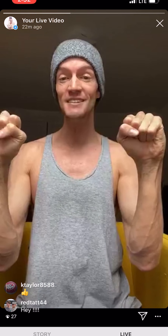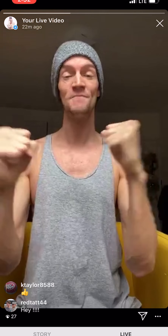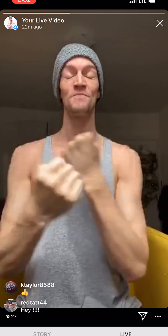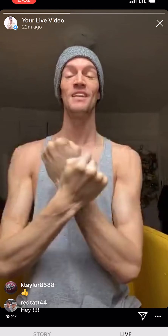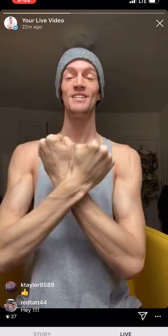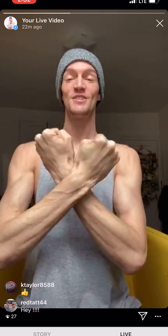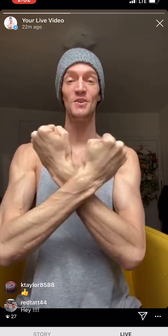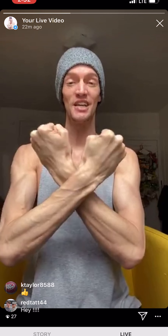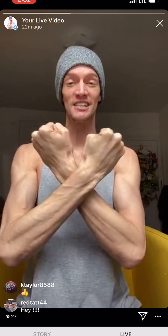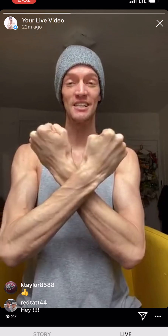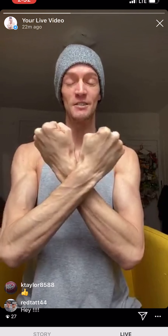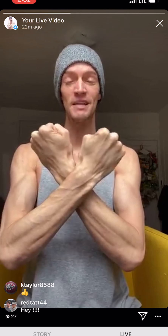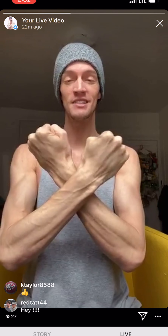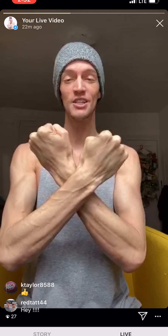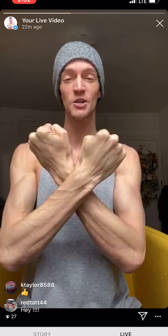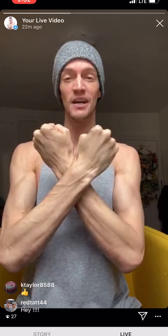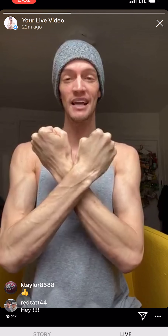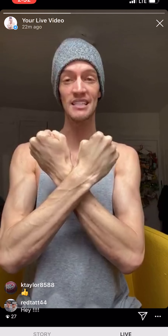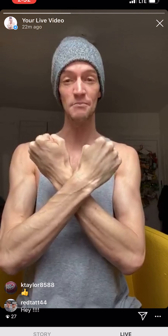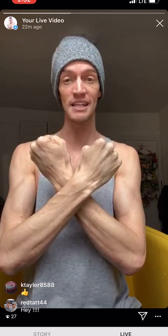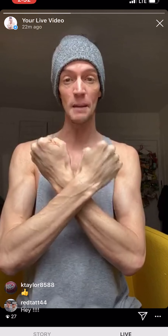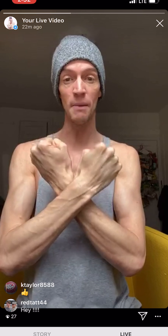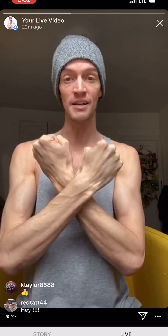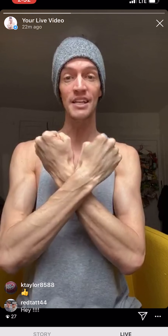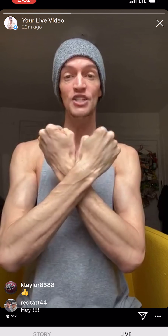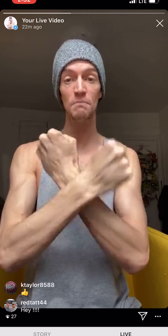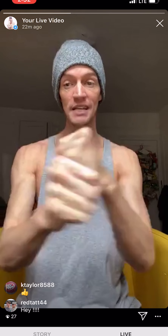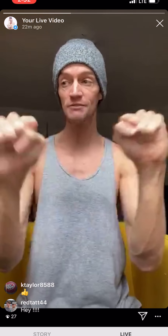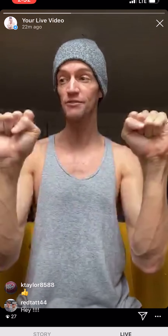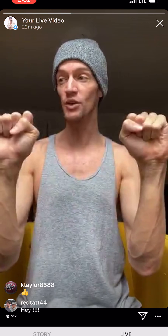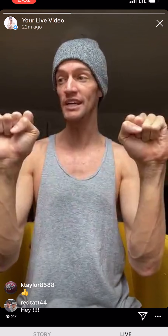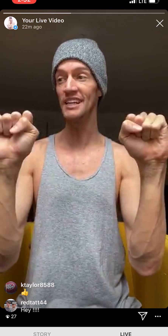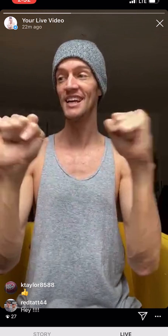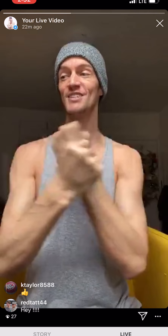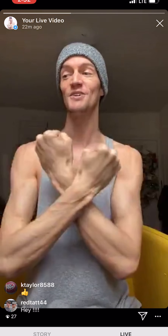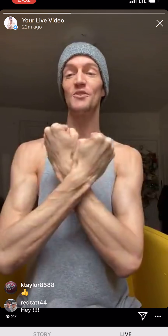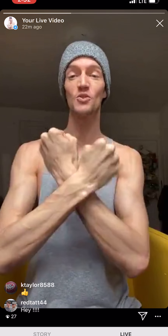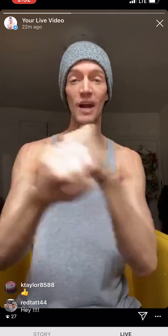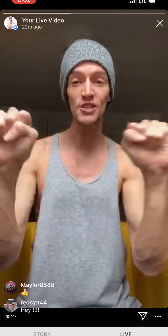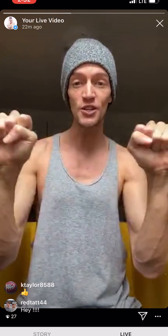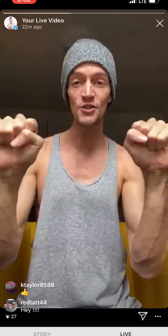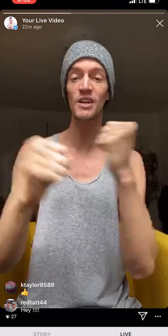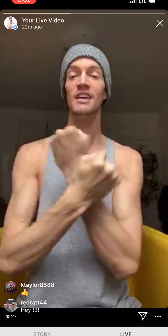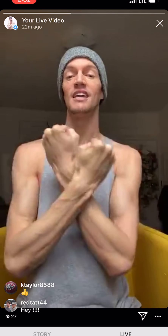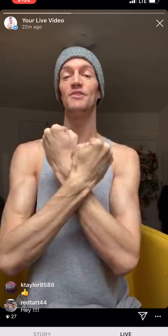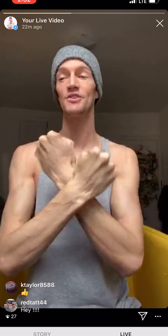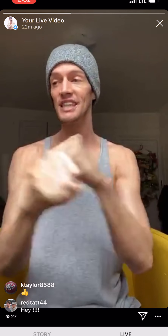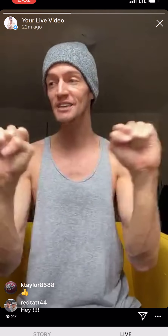So it's basically showing like something in bondage being free. And so if you're rescued, if you're delivered,